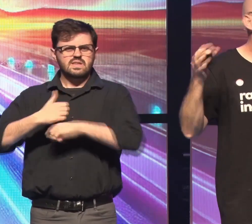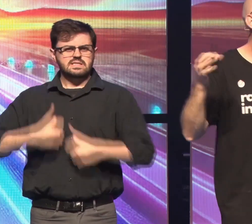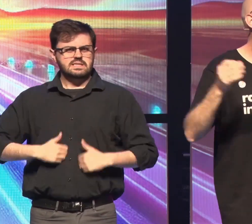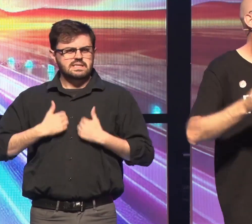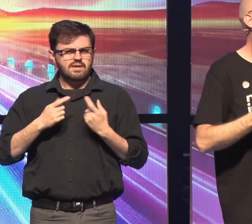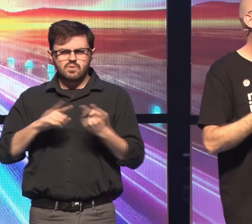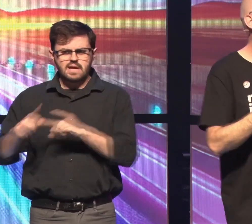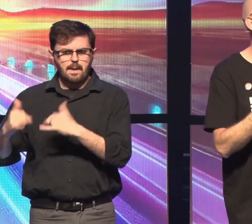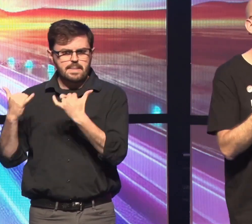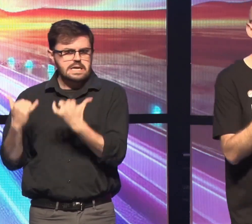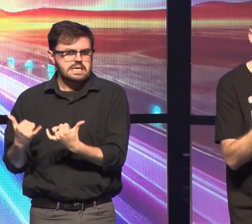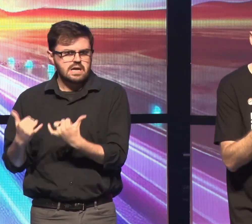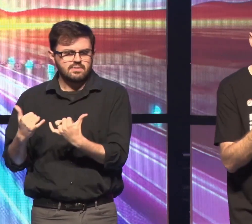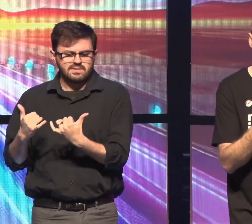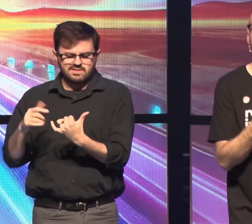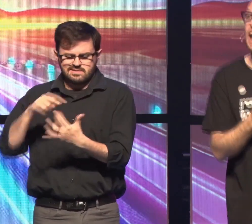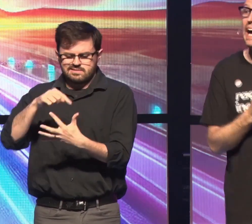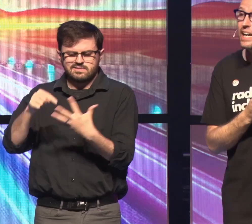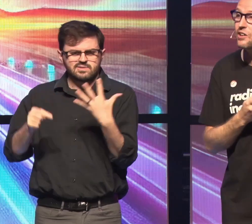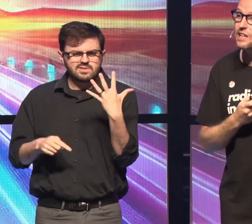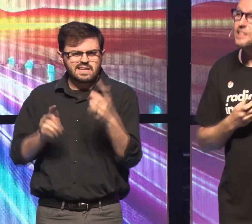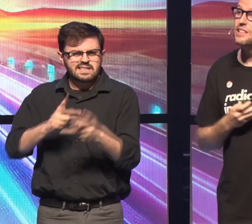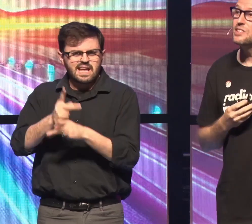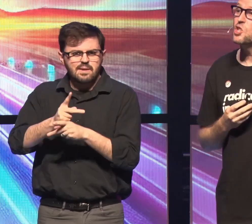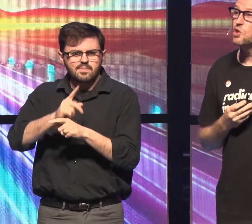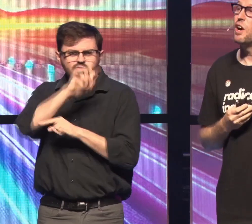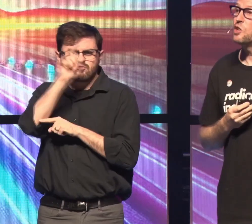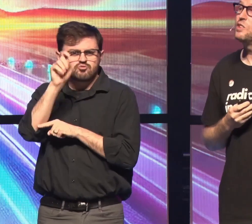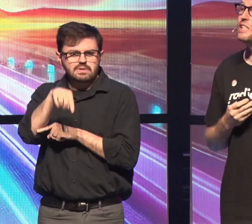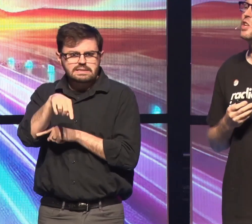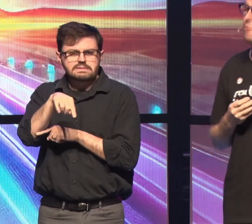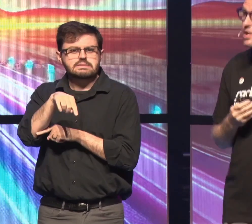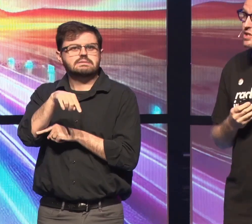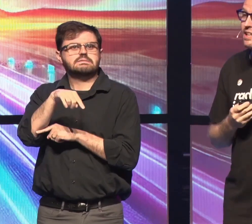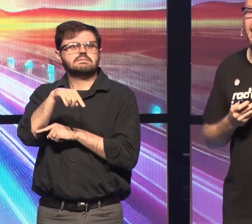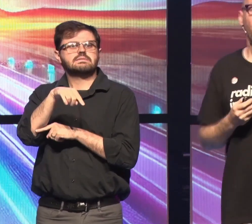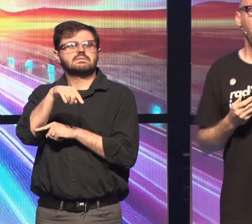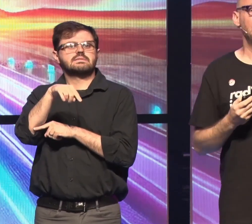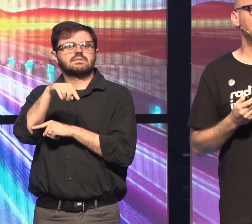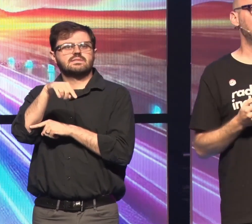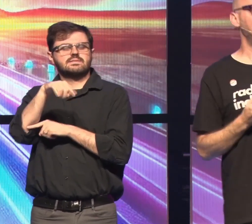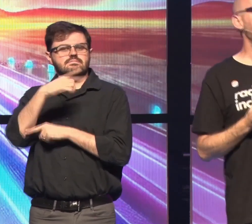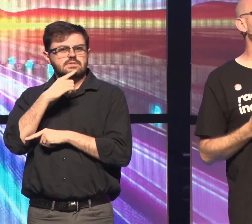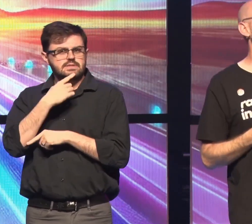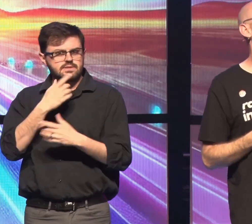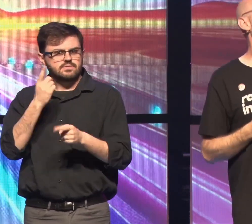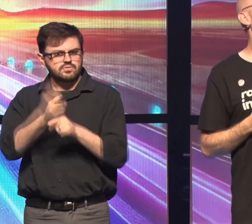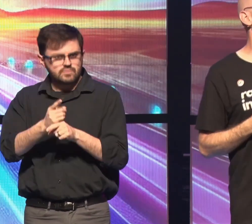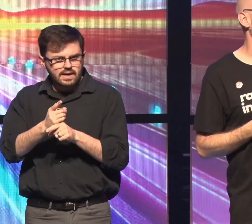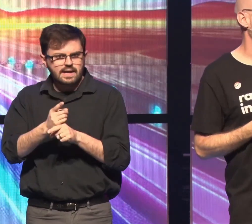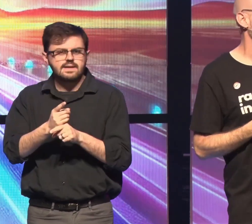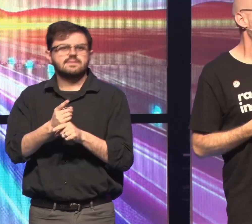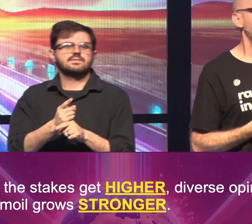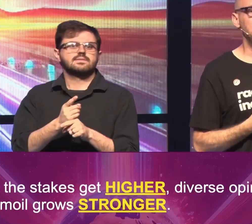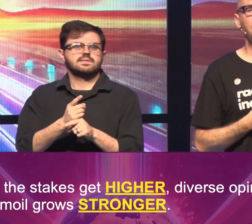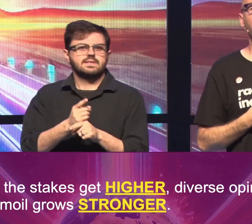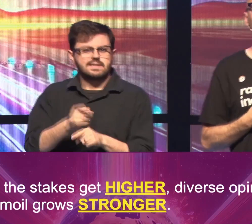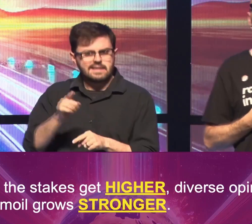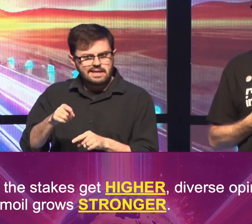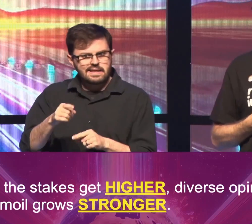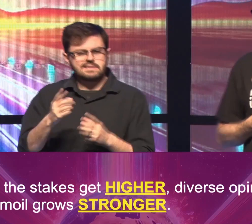and opinions. As the stakes get higher in the struggle, in the question, right? As the stakes get higher,